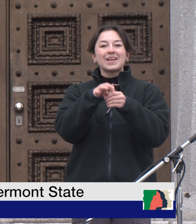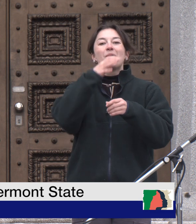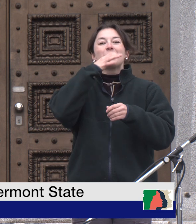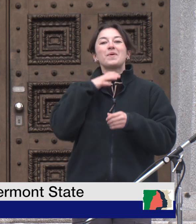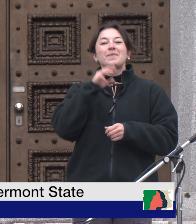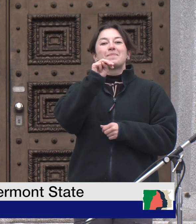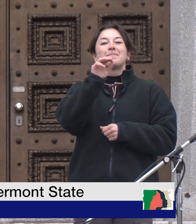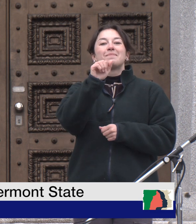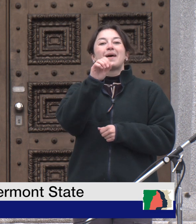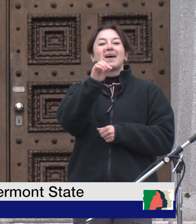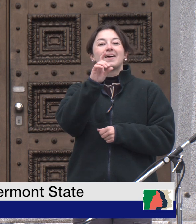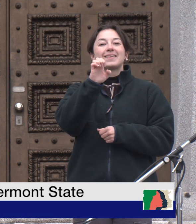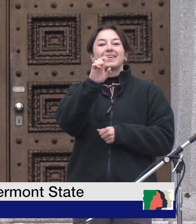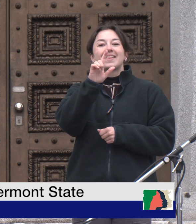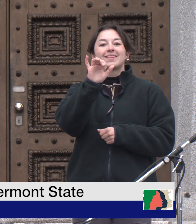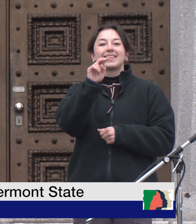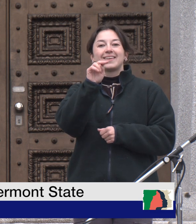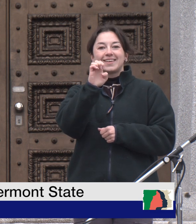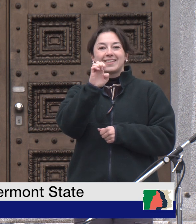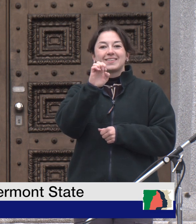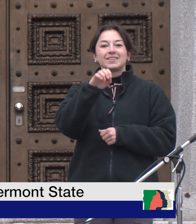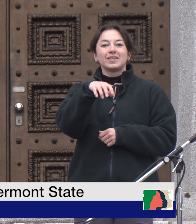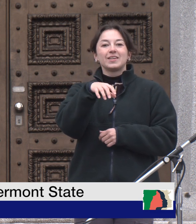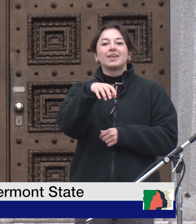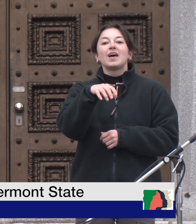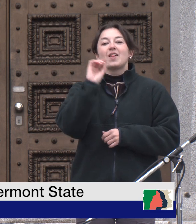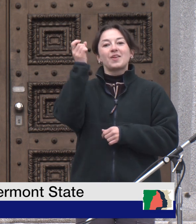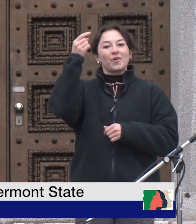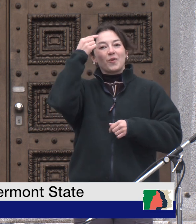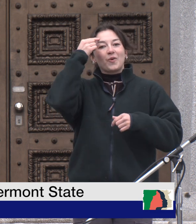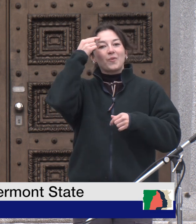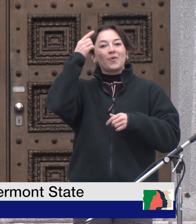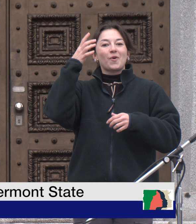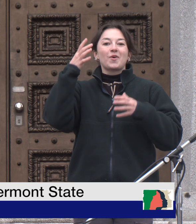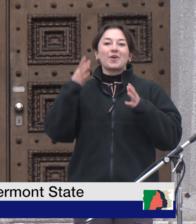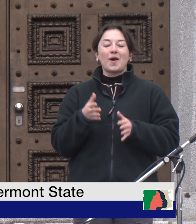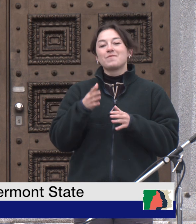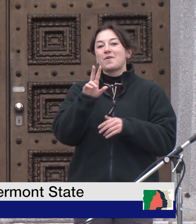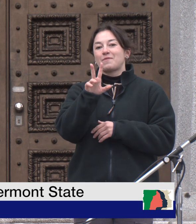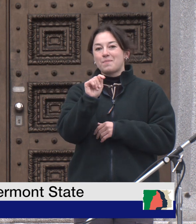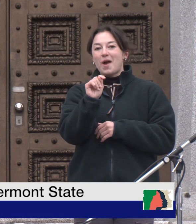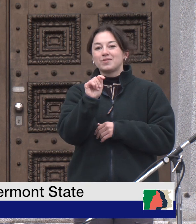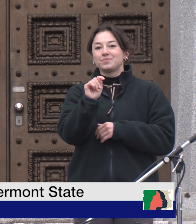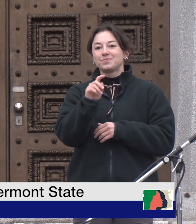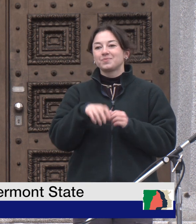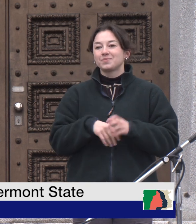Cunin to be the first woman governor of Vermont.